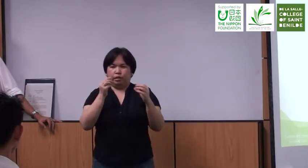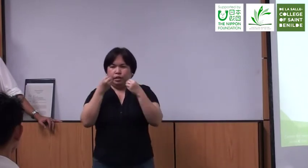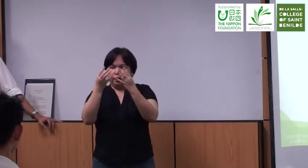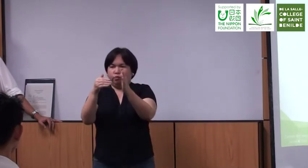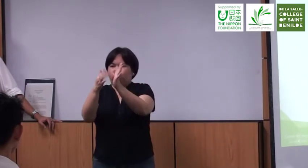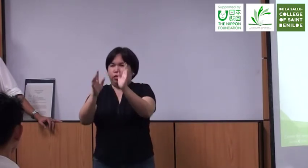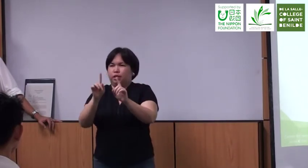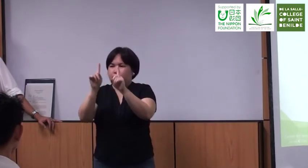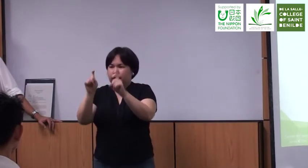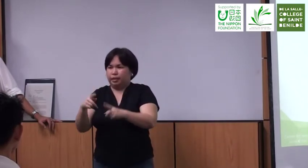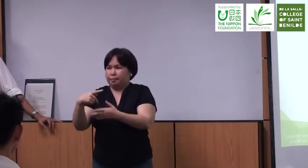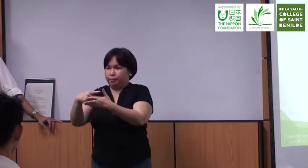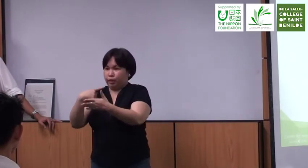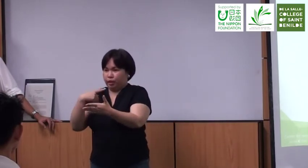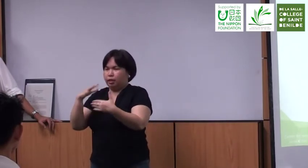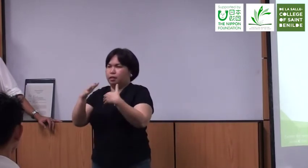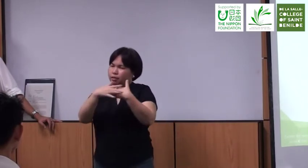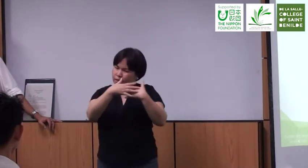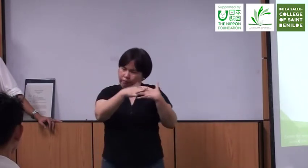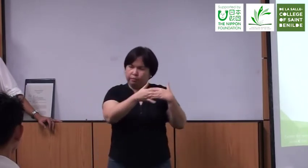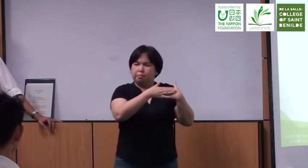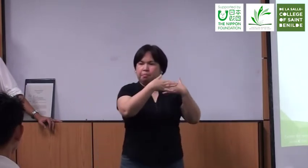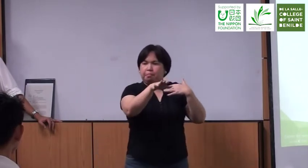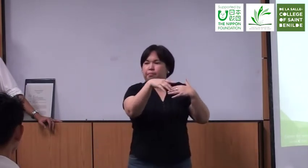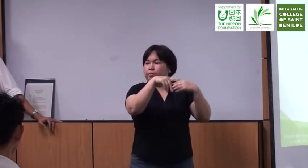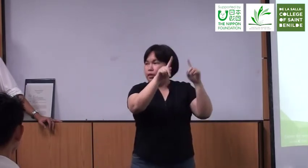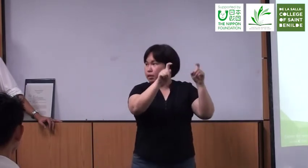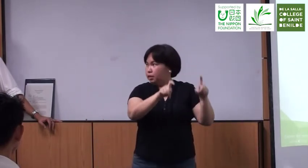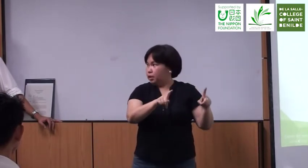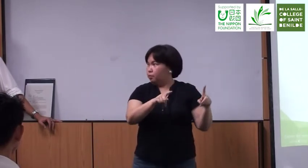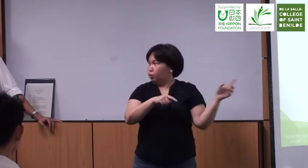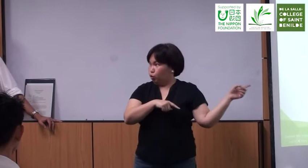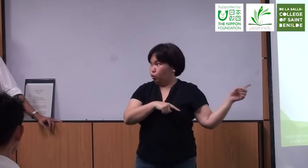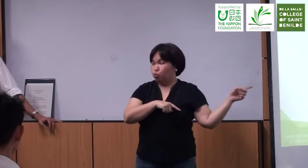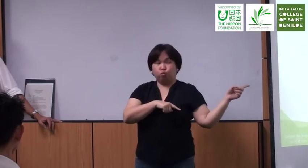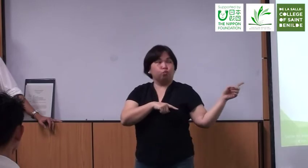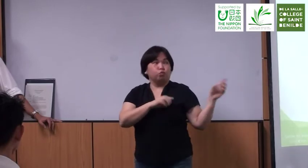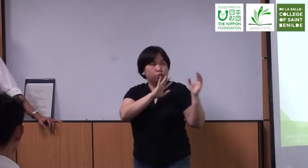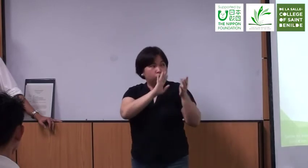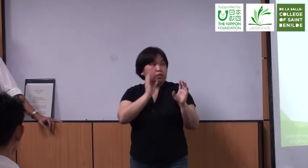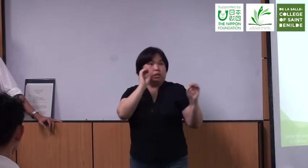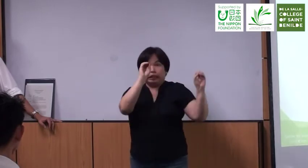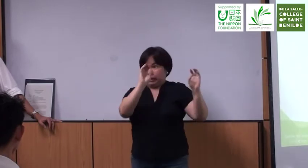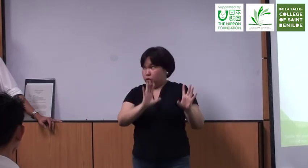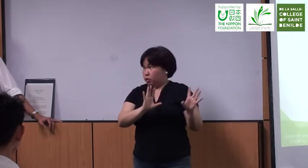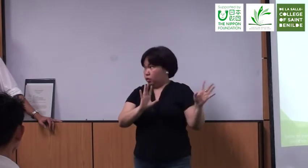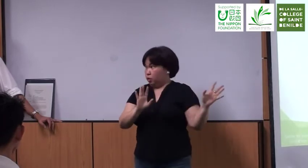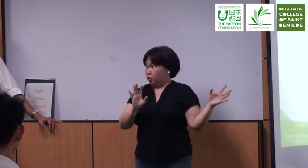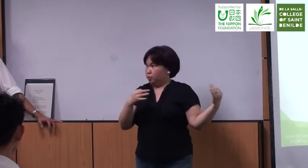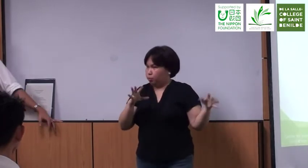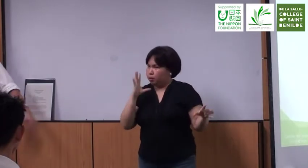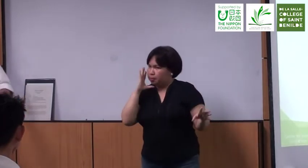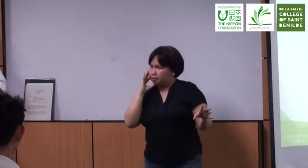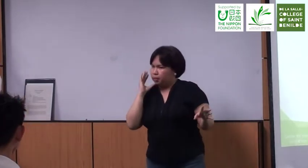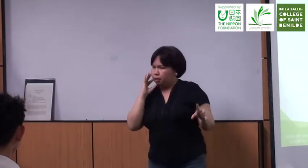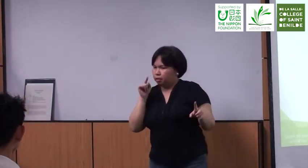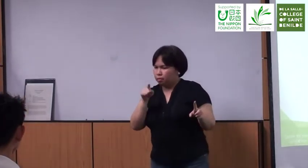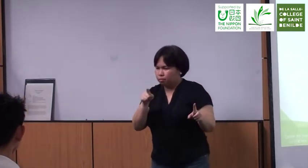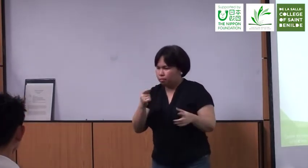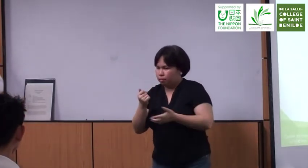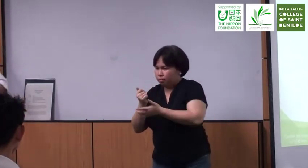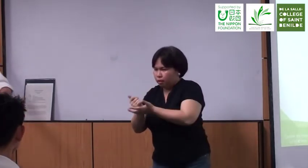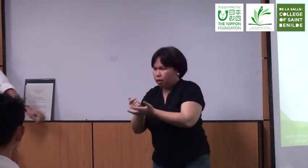the students as their teacher and experiencing your preparation, nakakita ka ba ng improvement